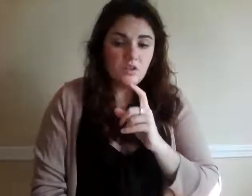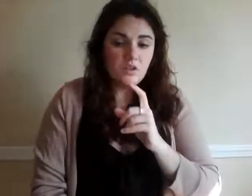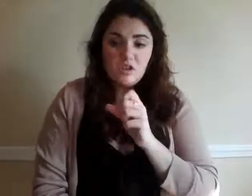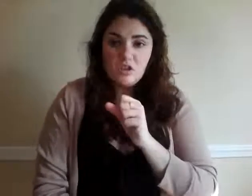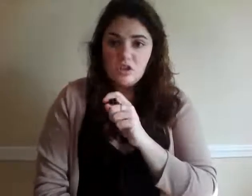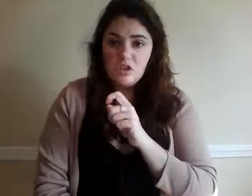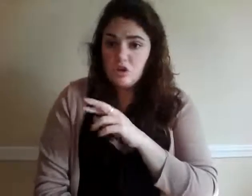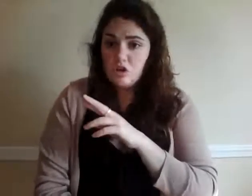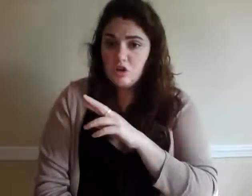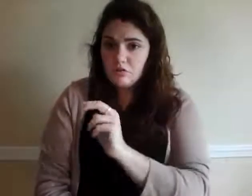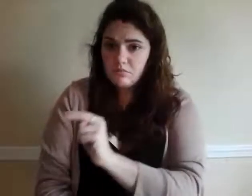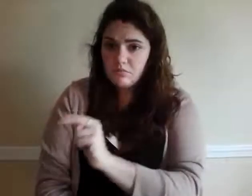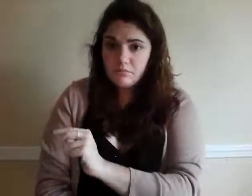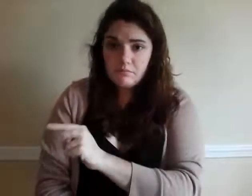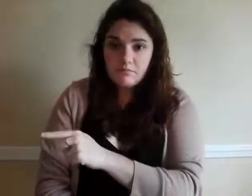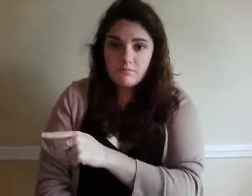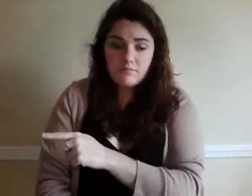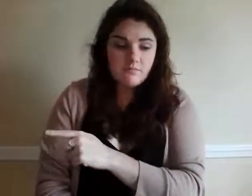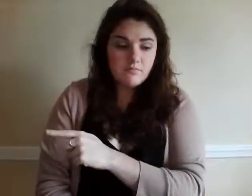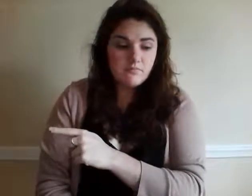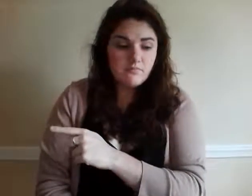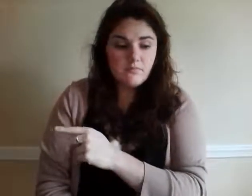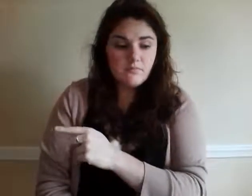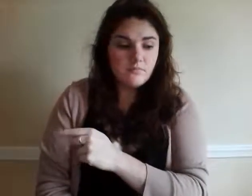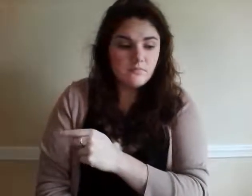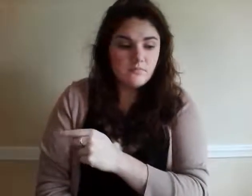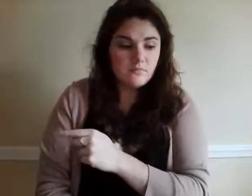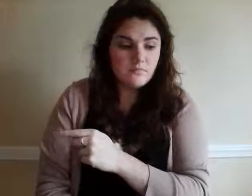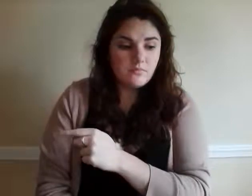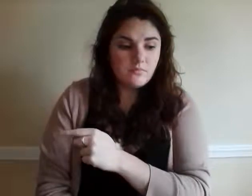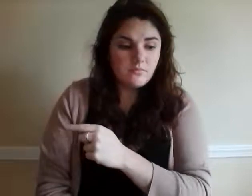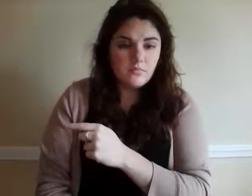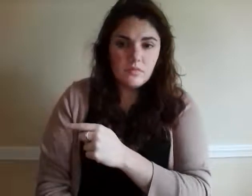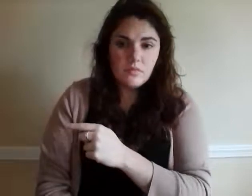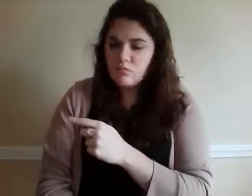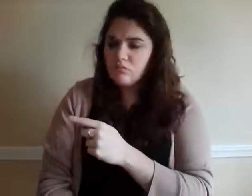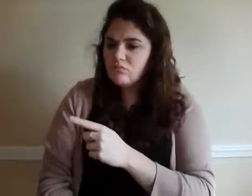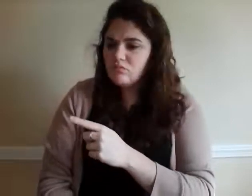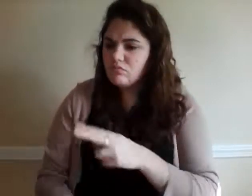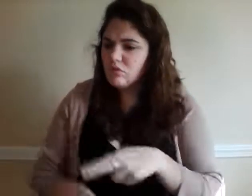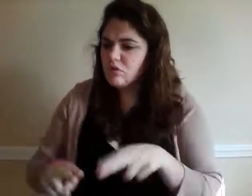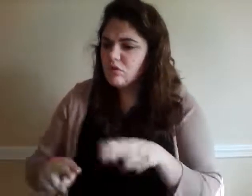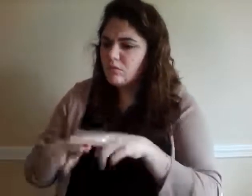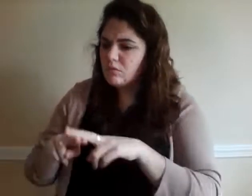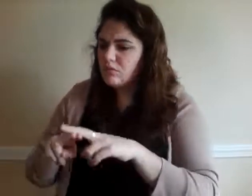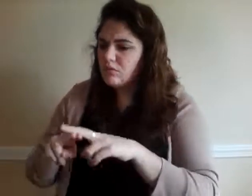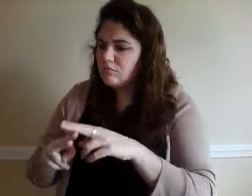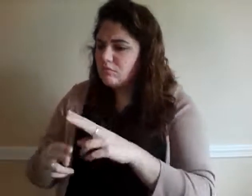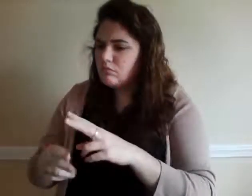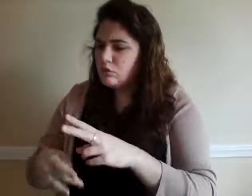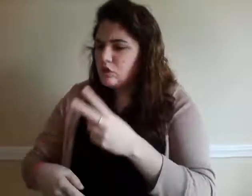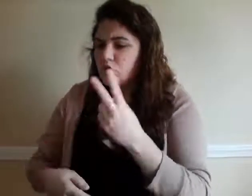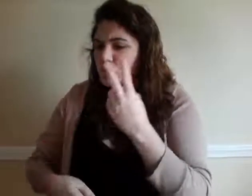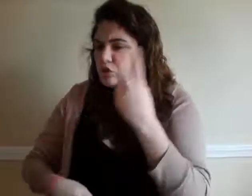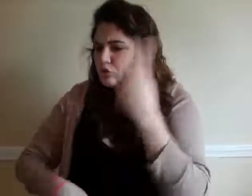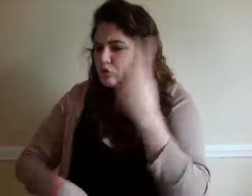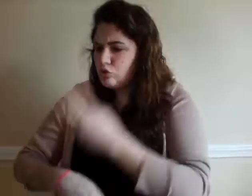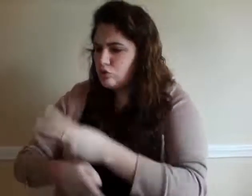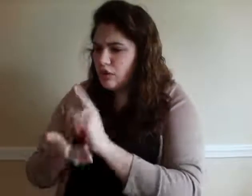that typically we've looked at 2 sessions a week for children? Yes, that's what we provide, and actually at